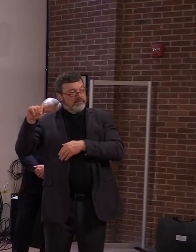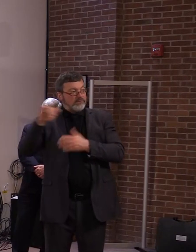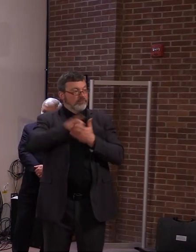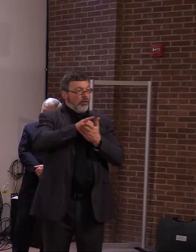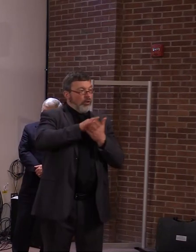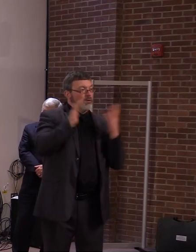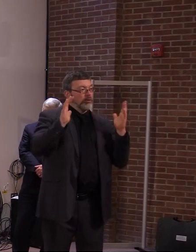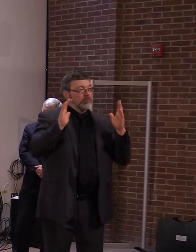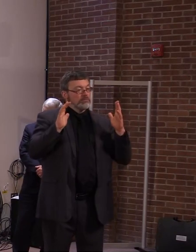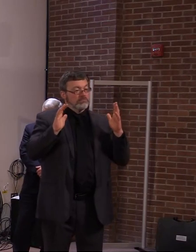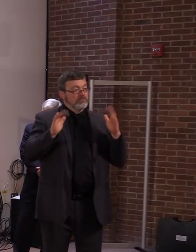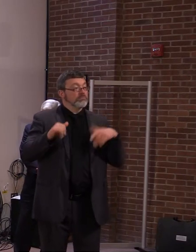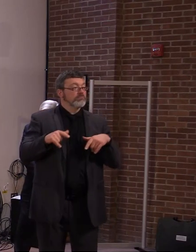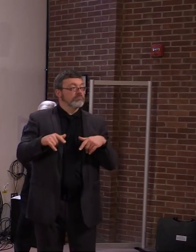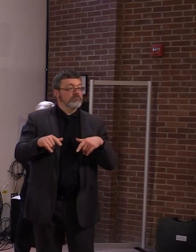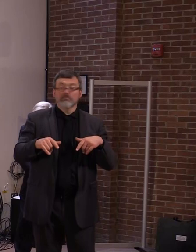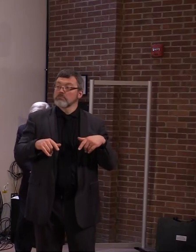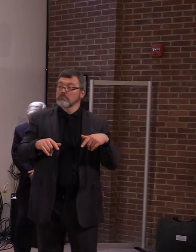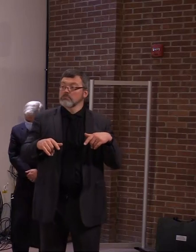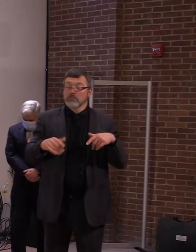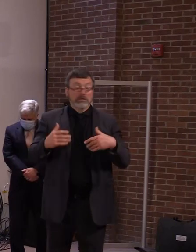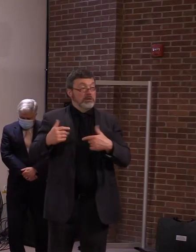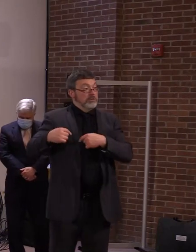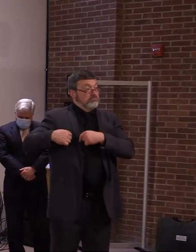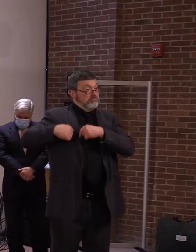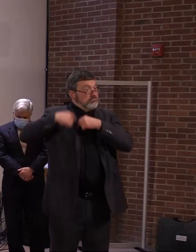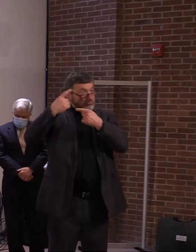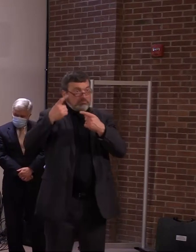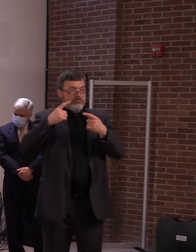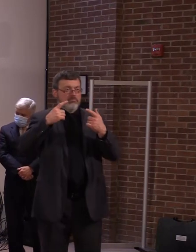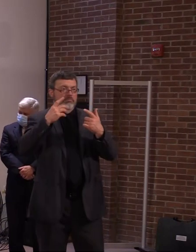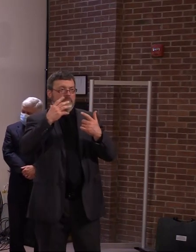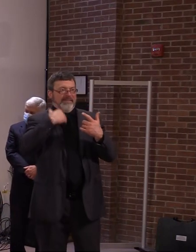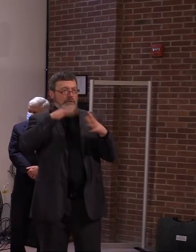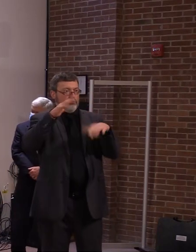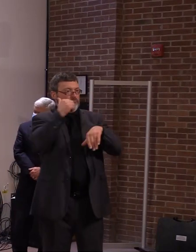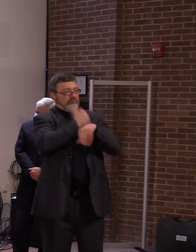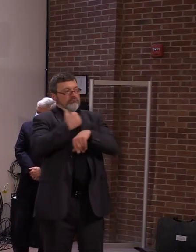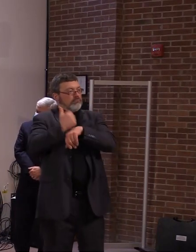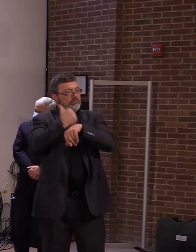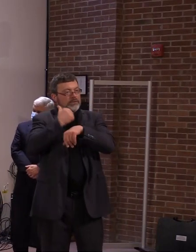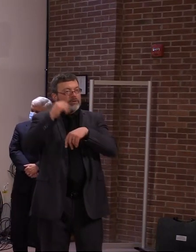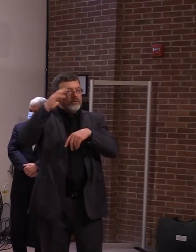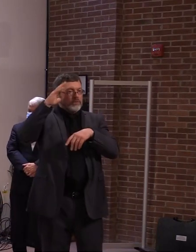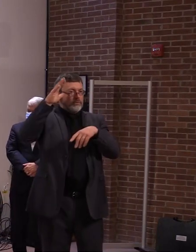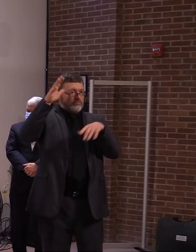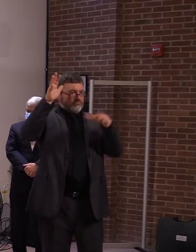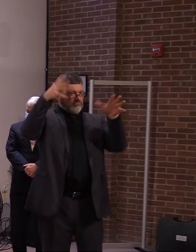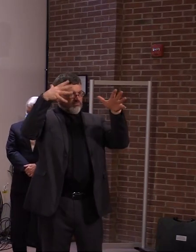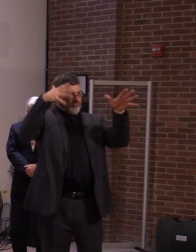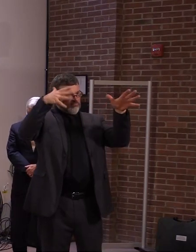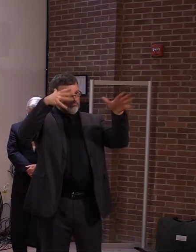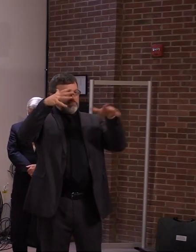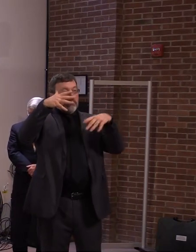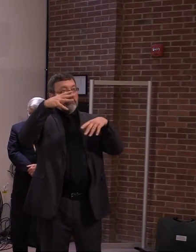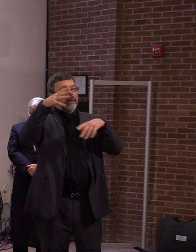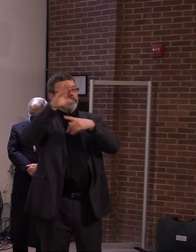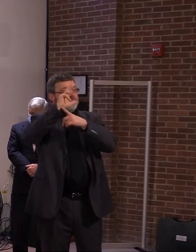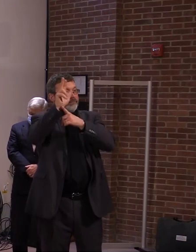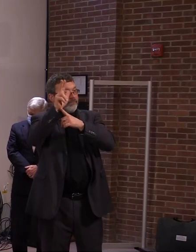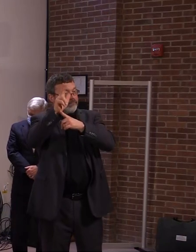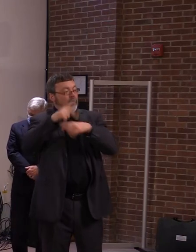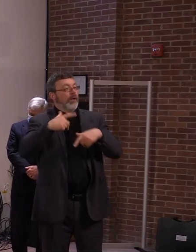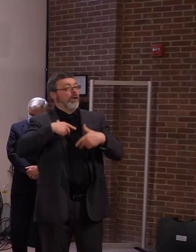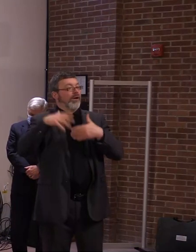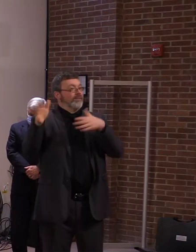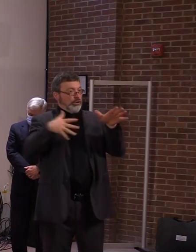of solar powered energy supplies and so forth, I think that has helped. And I also saw,